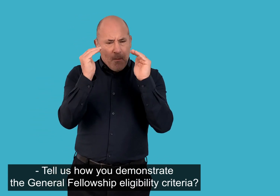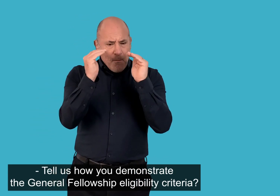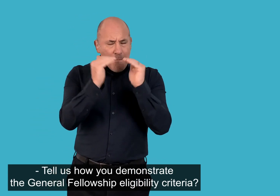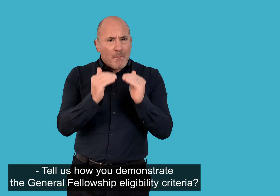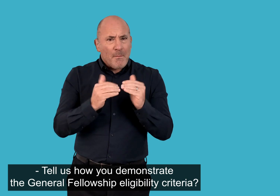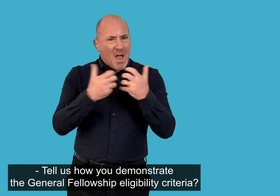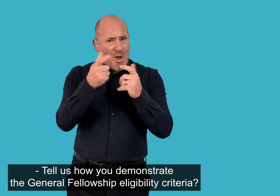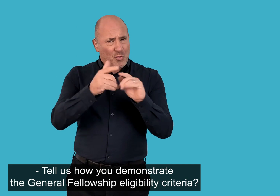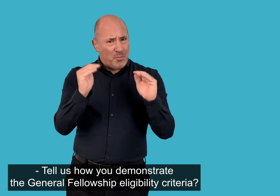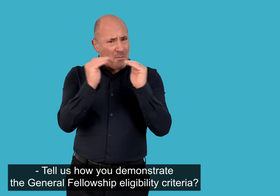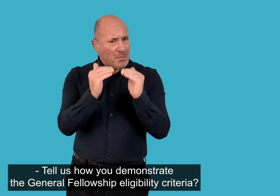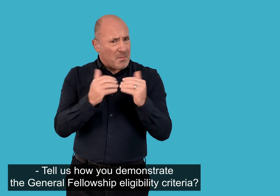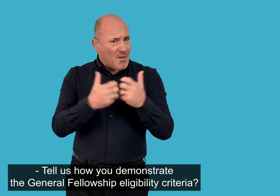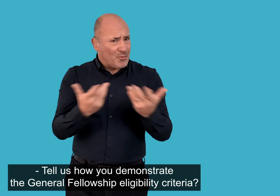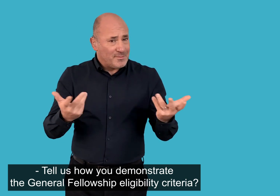eligibility criteria.